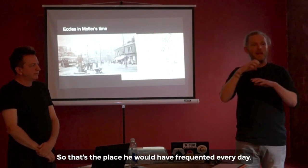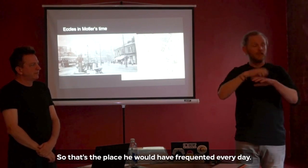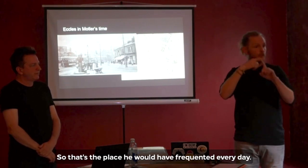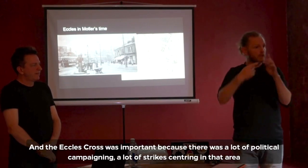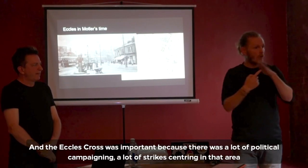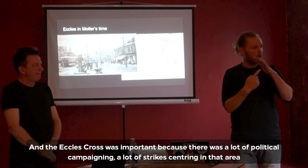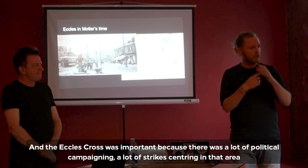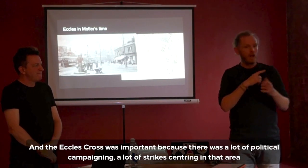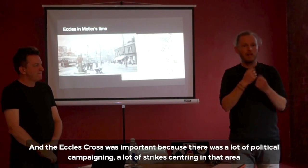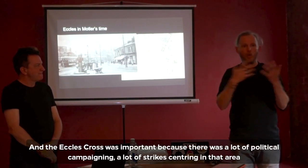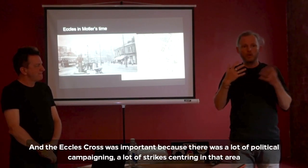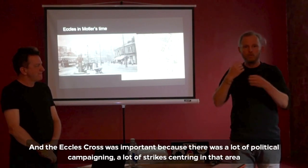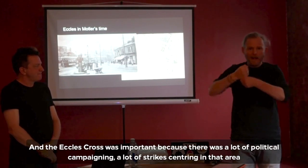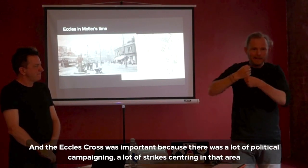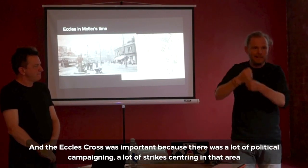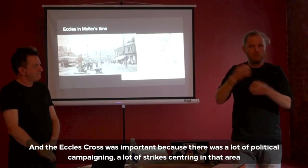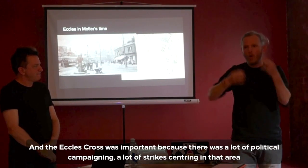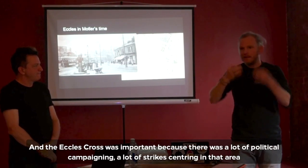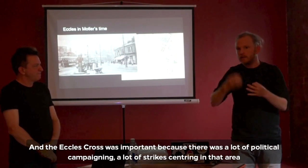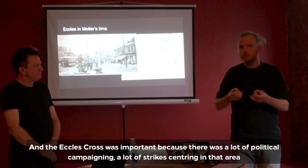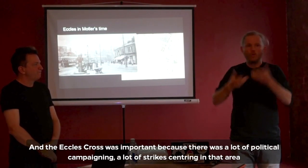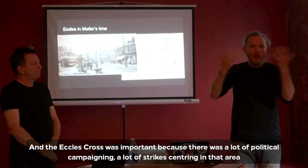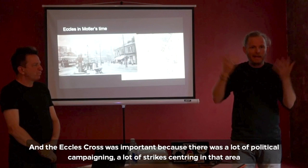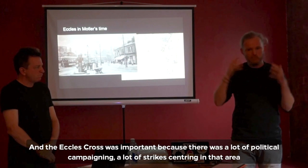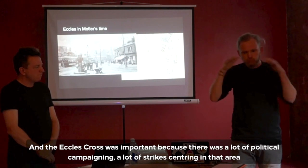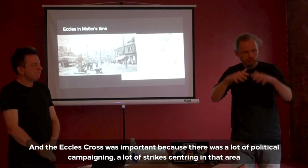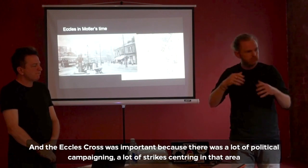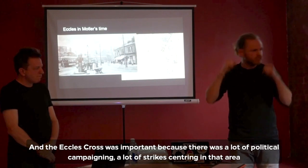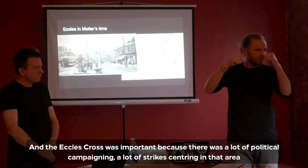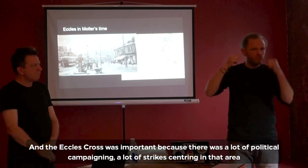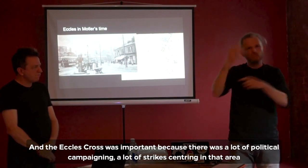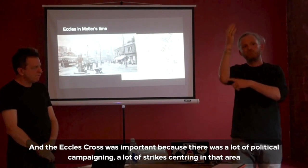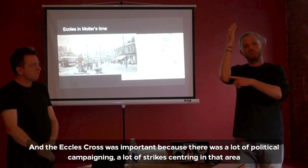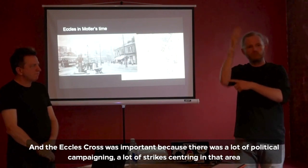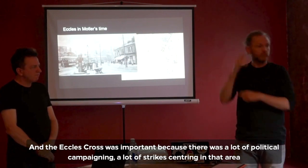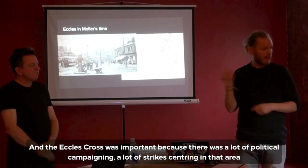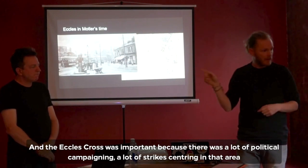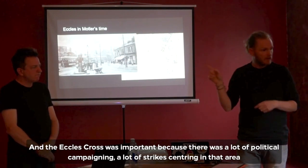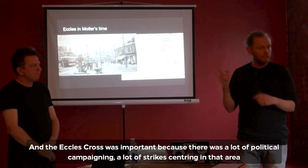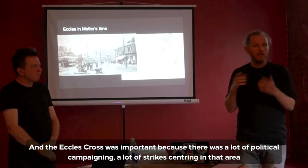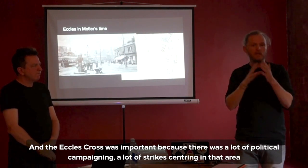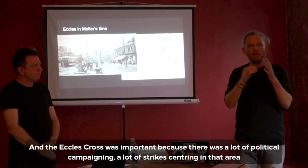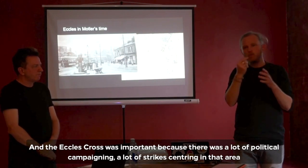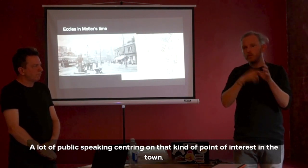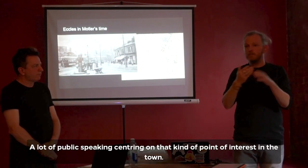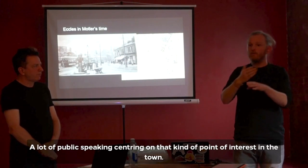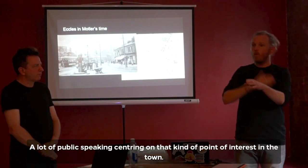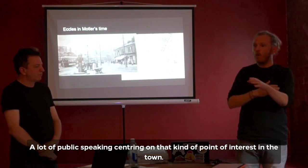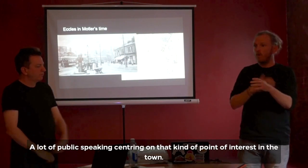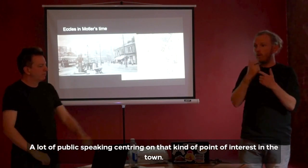day. And the Eccles Cross is important because there was a lot of kind of political campaigning, a lot of strikes centering on that, a lot of public speaking centering